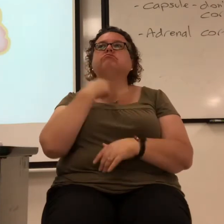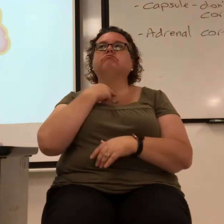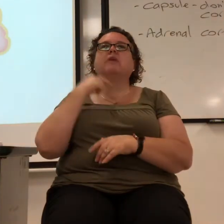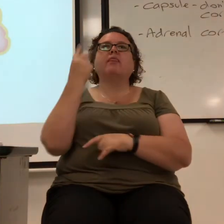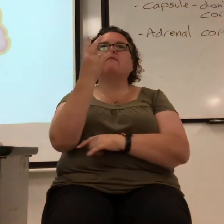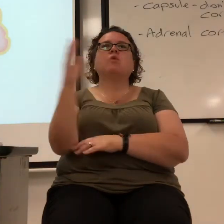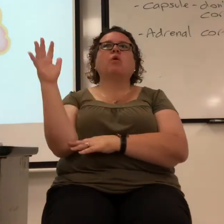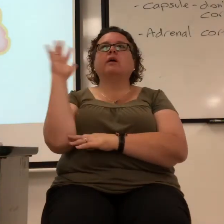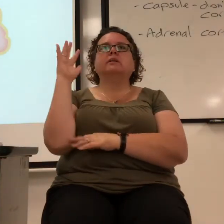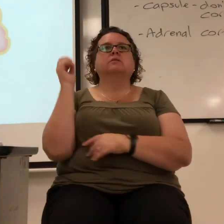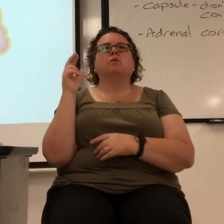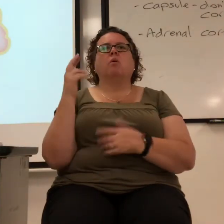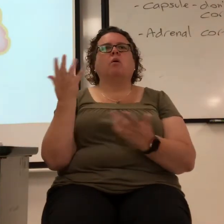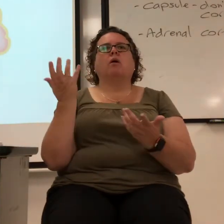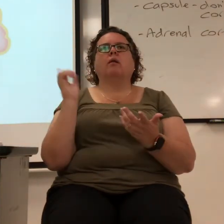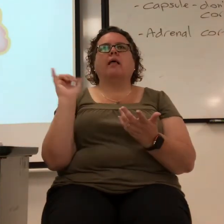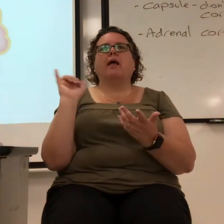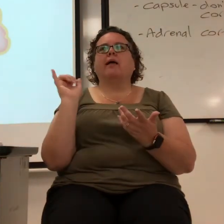know,